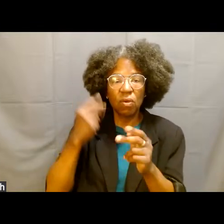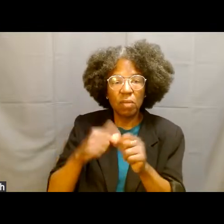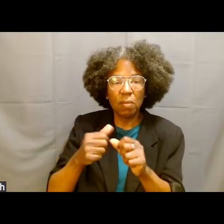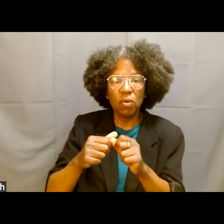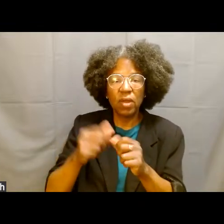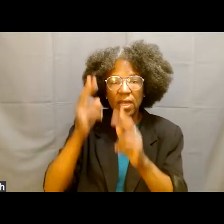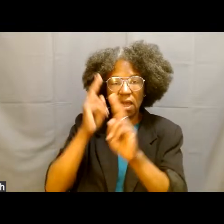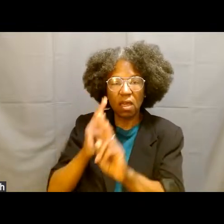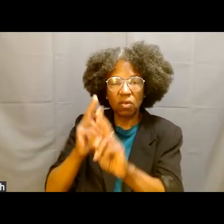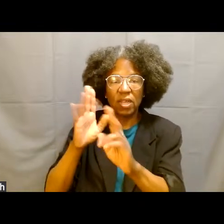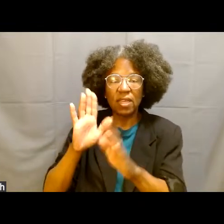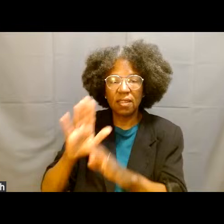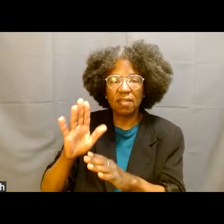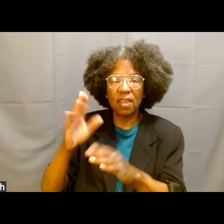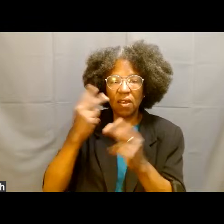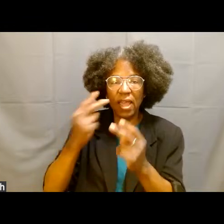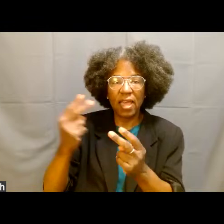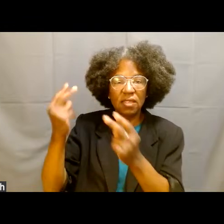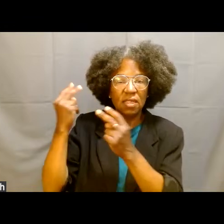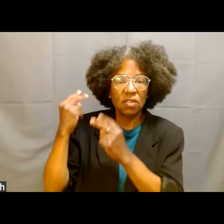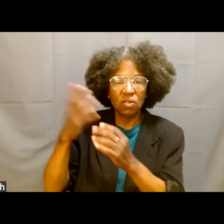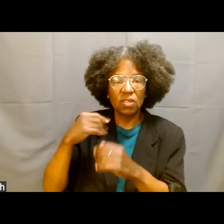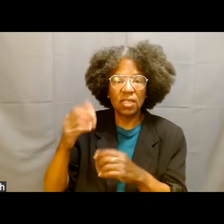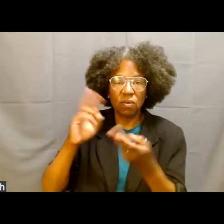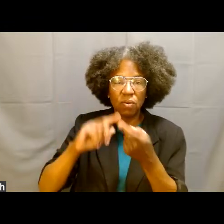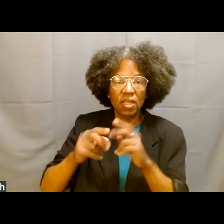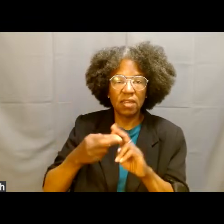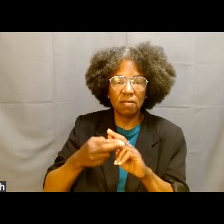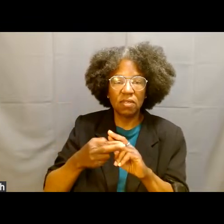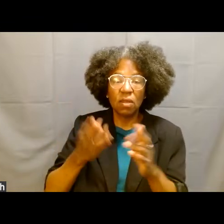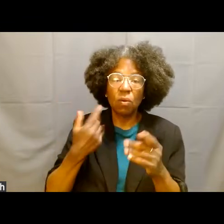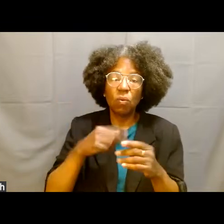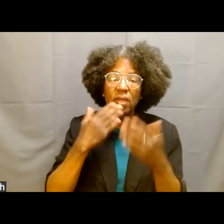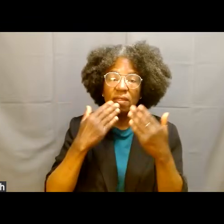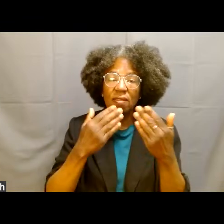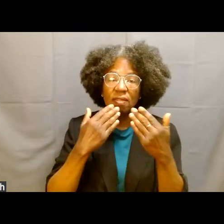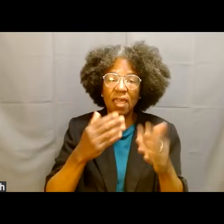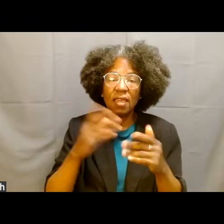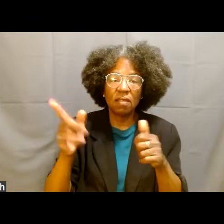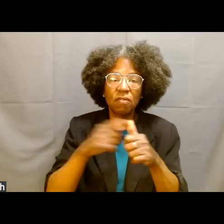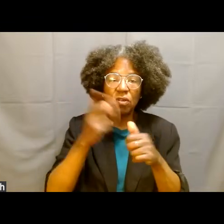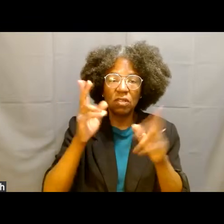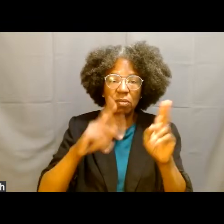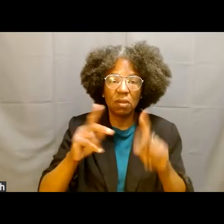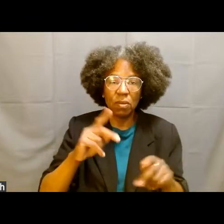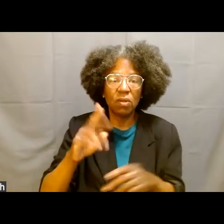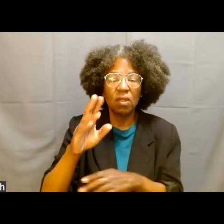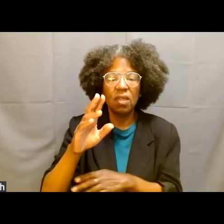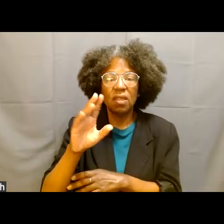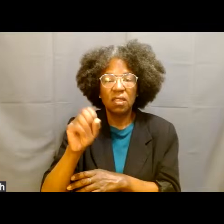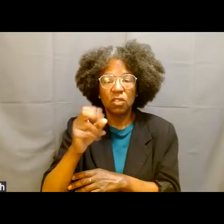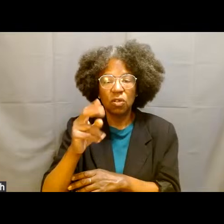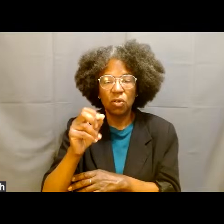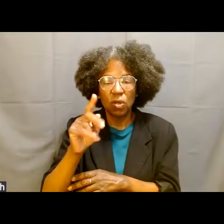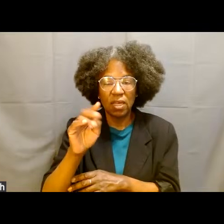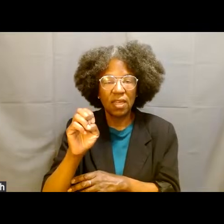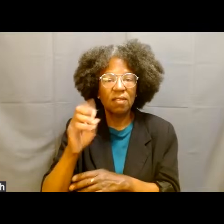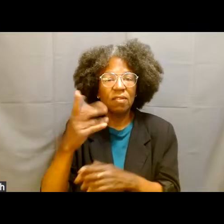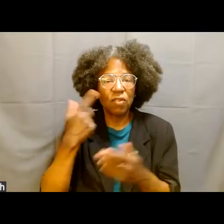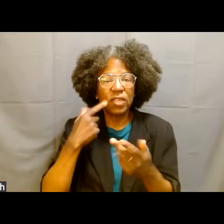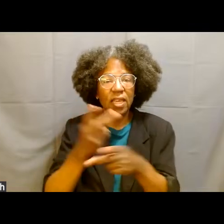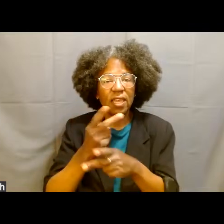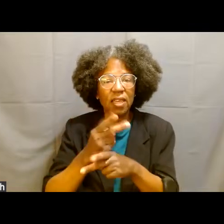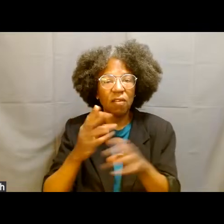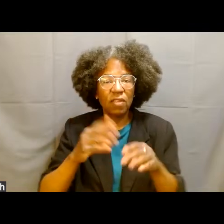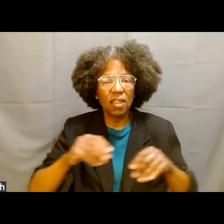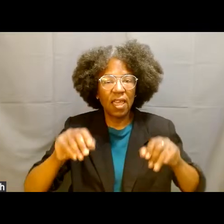their ancestors and relatives. We thank the first people, the Ramaytush Ohlone, for taking care of the land we use now for